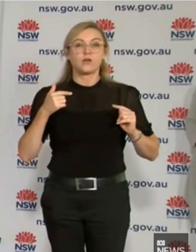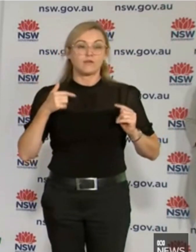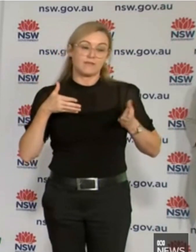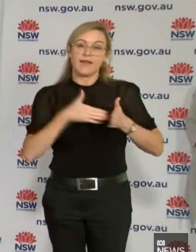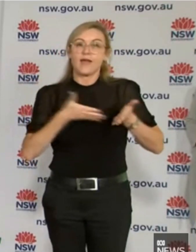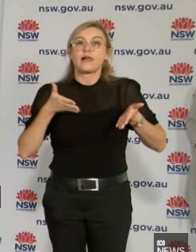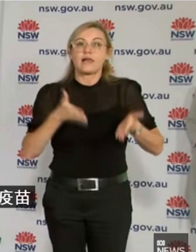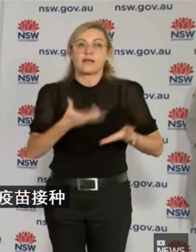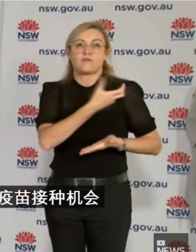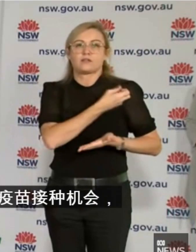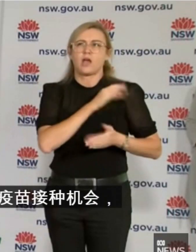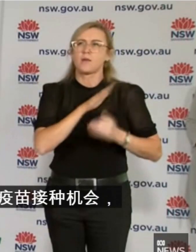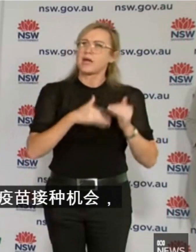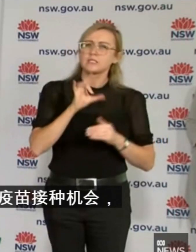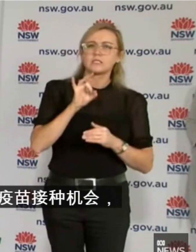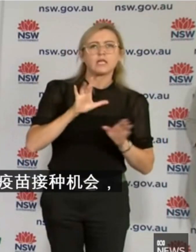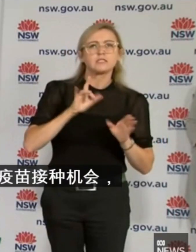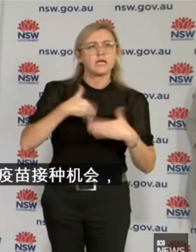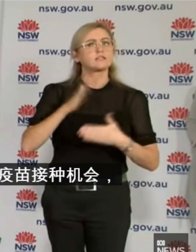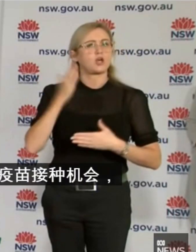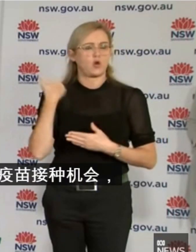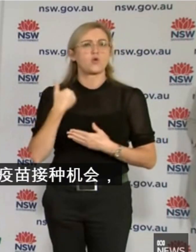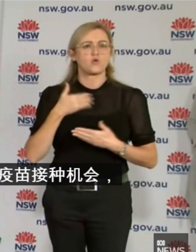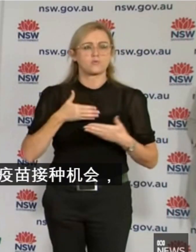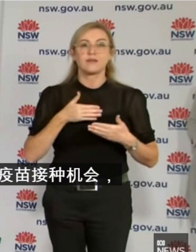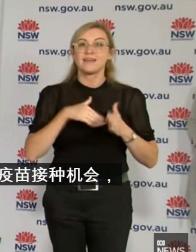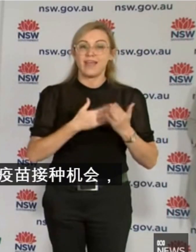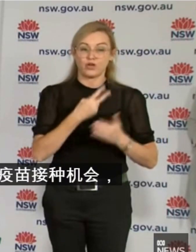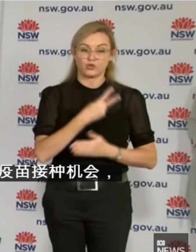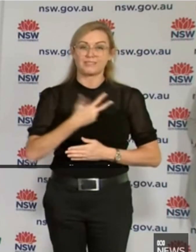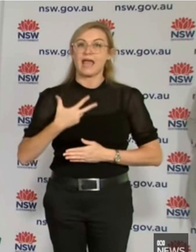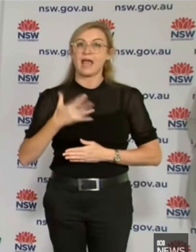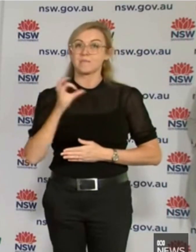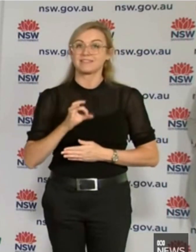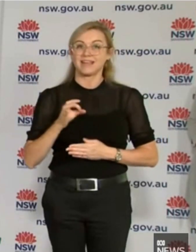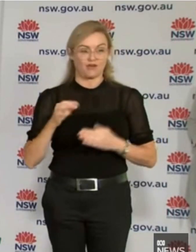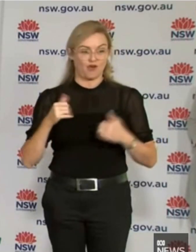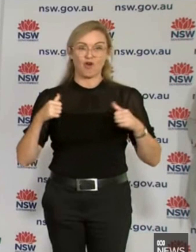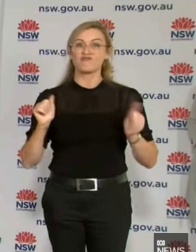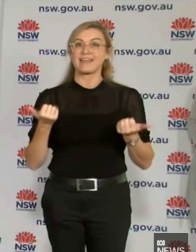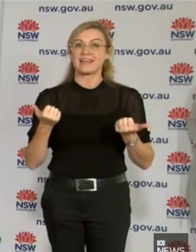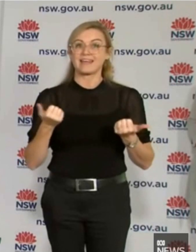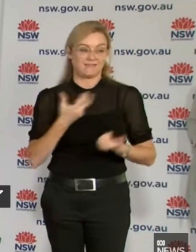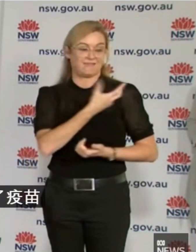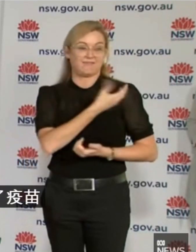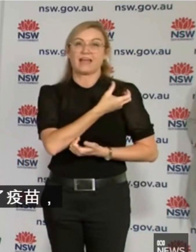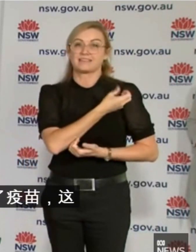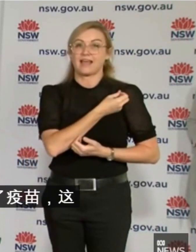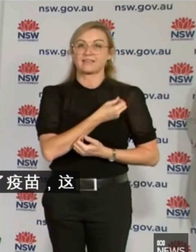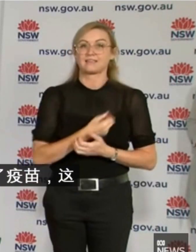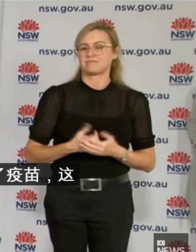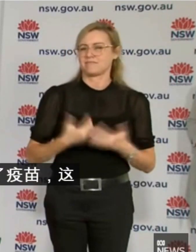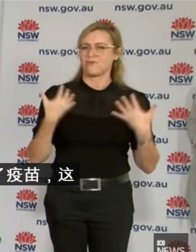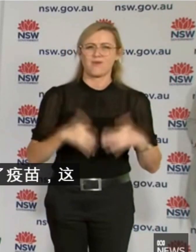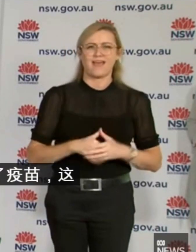now just over 9-10 days ago, and already 28% of children 12 to 15 are vaccinated. It's